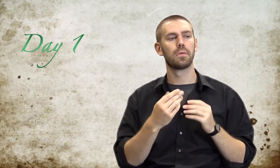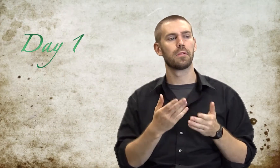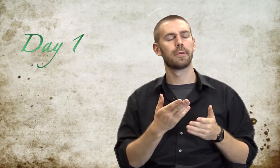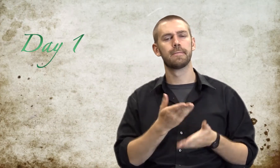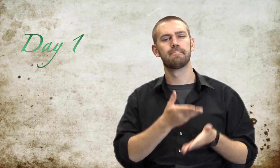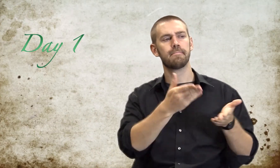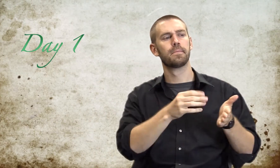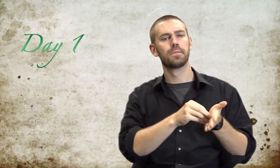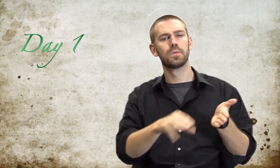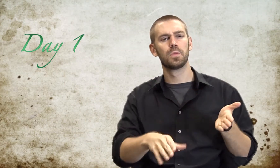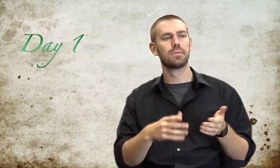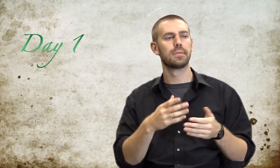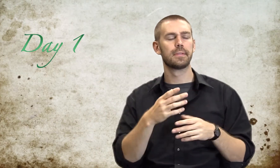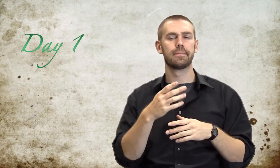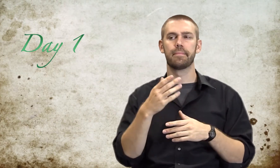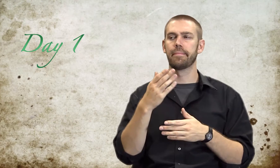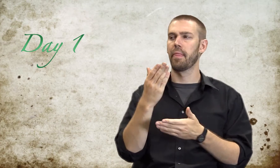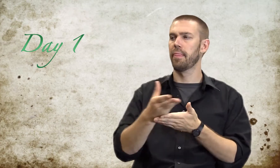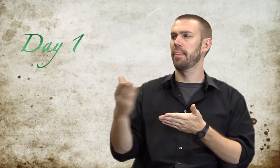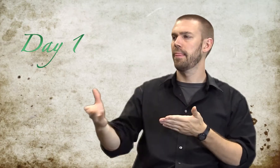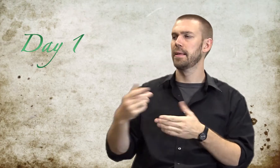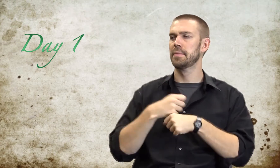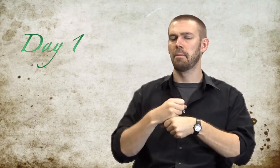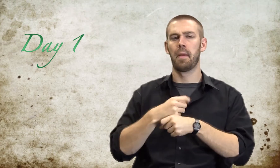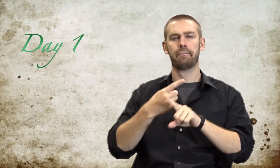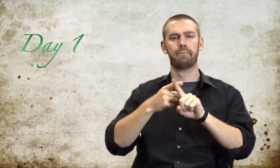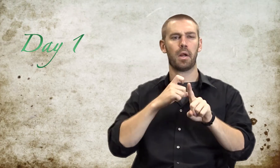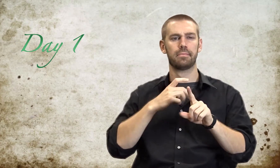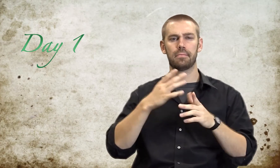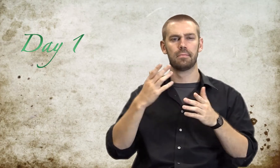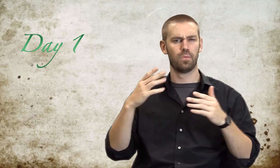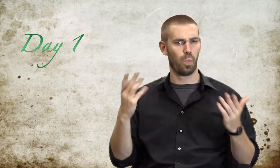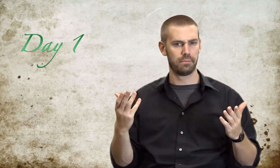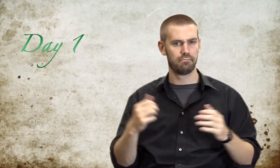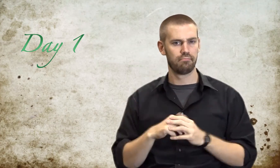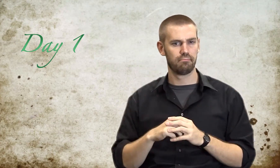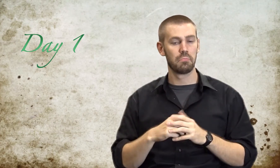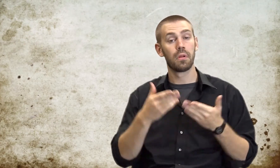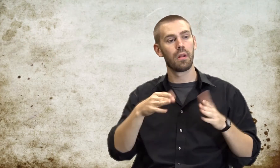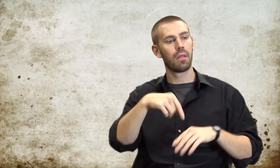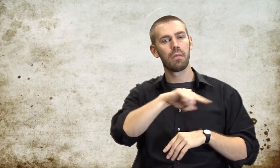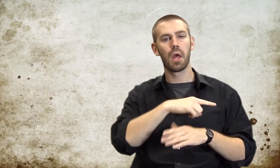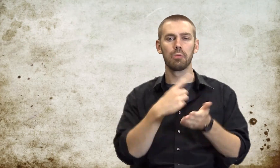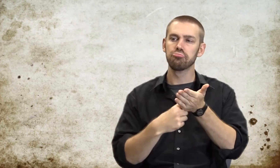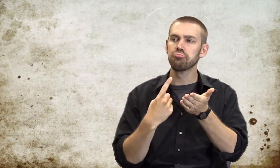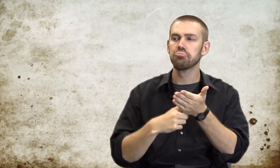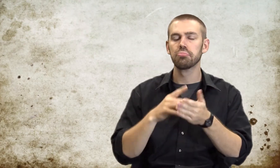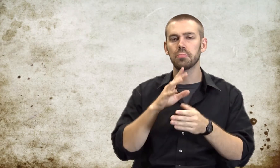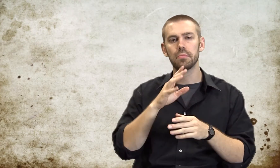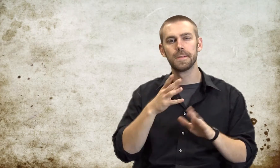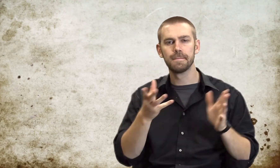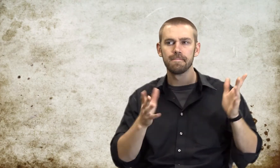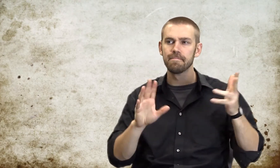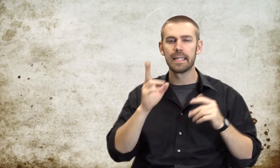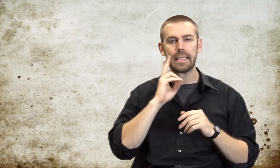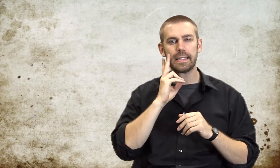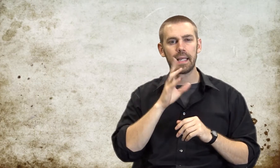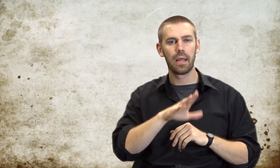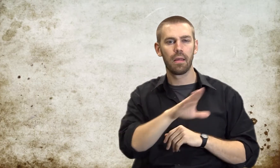So on the first day, you'll start by proposing to the students, what are things made from? They'll have a short discussion